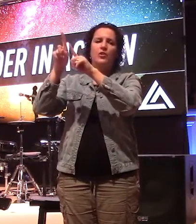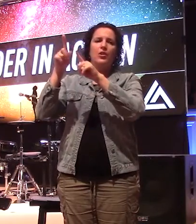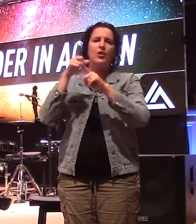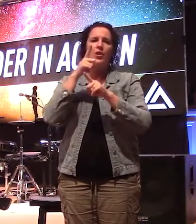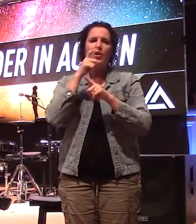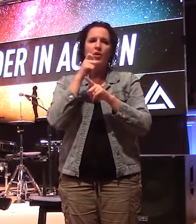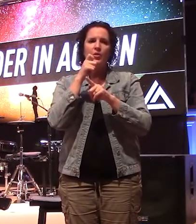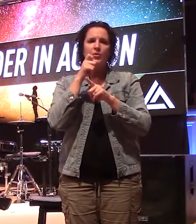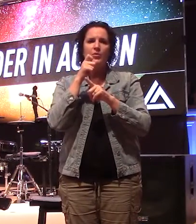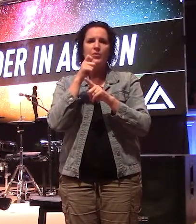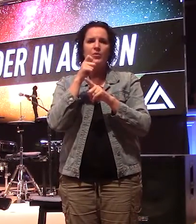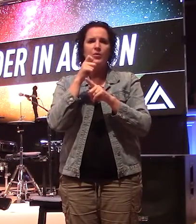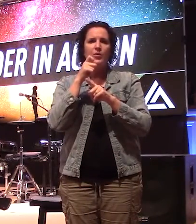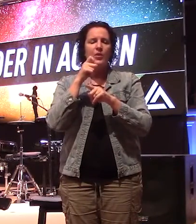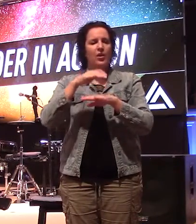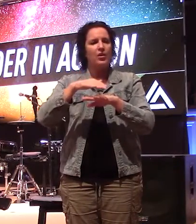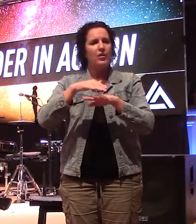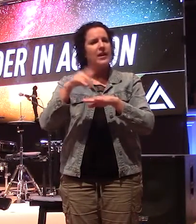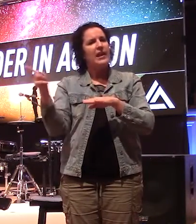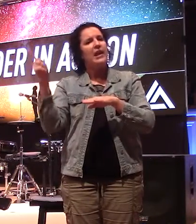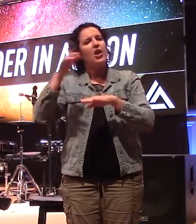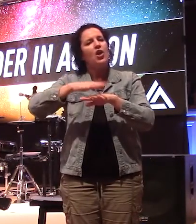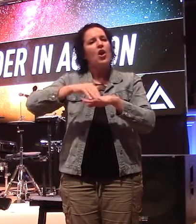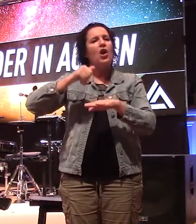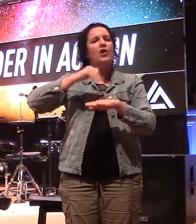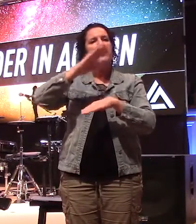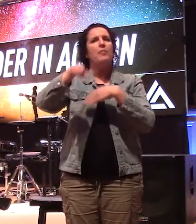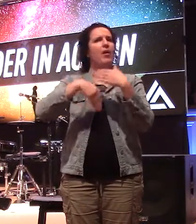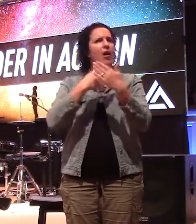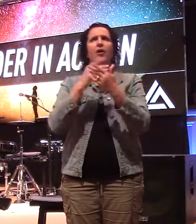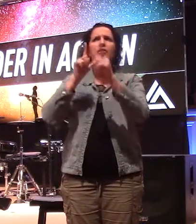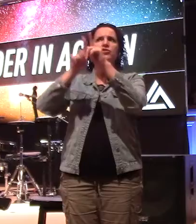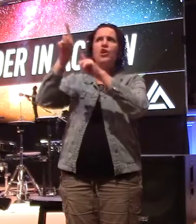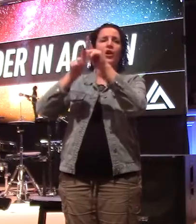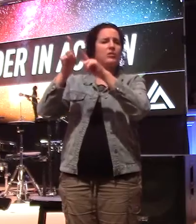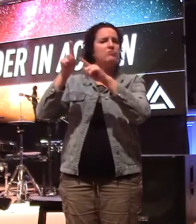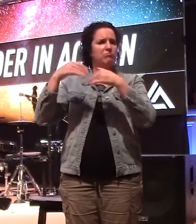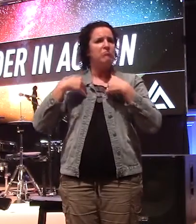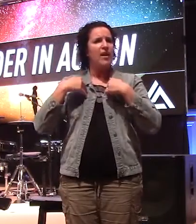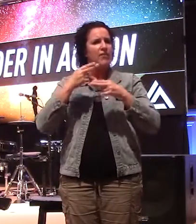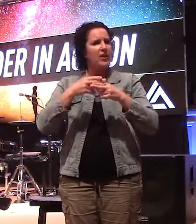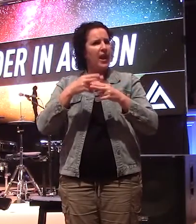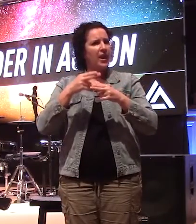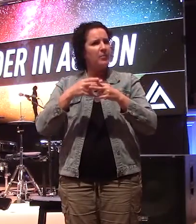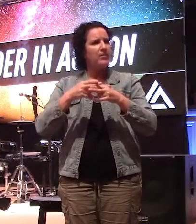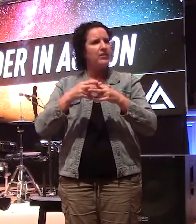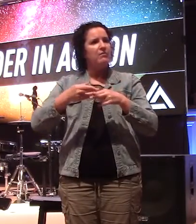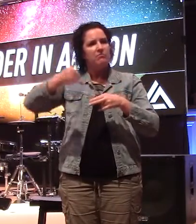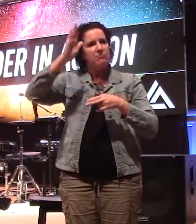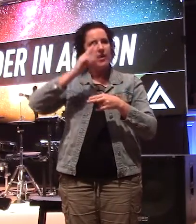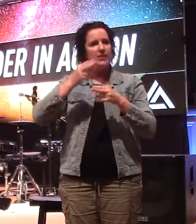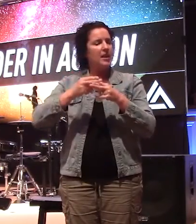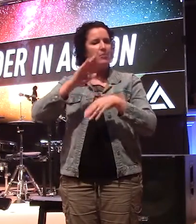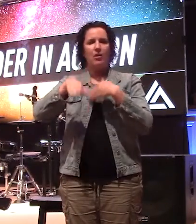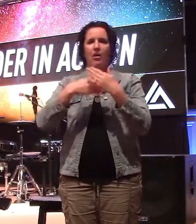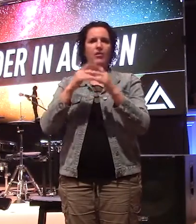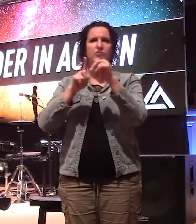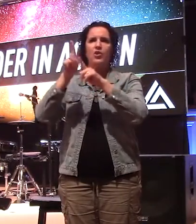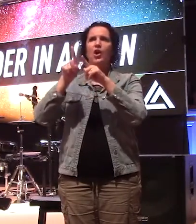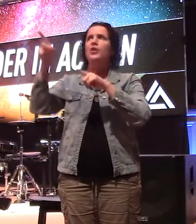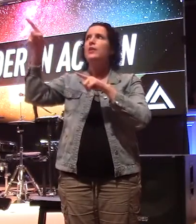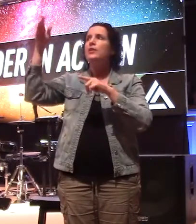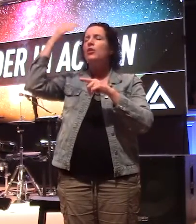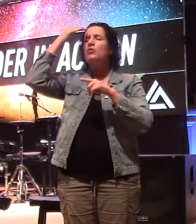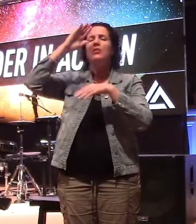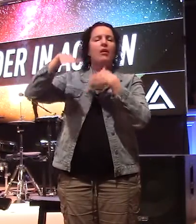his host by number. He calls them all by name. Are you kidding? He calls them all